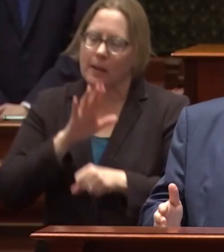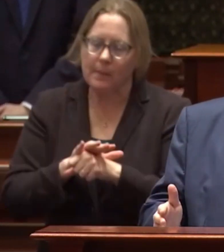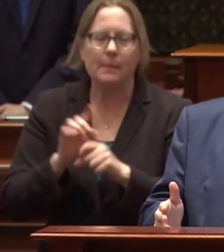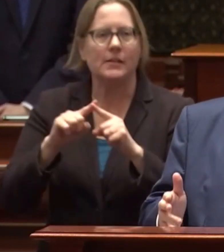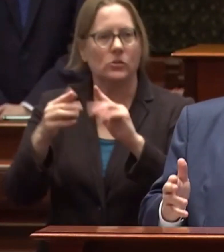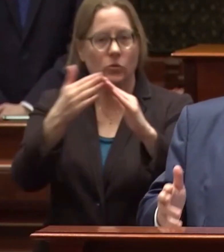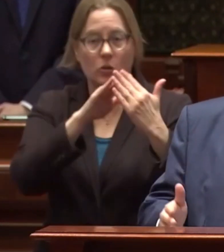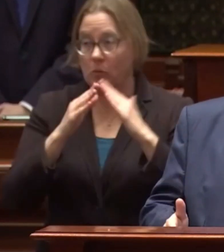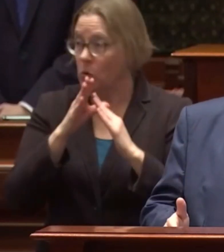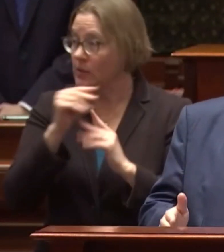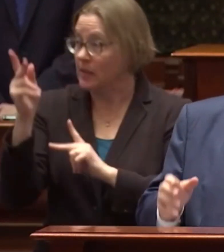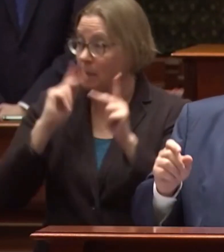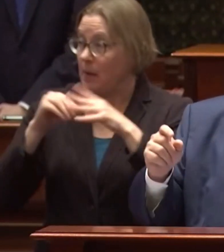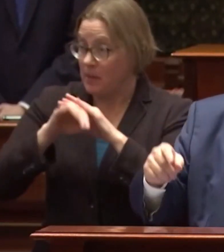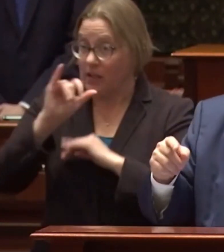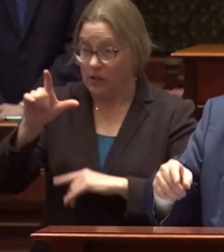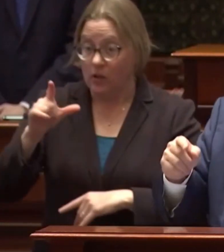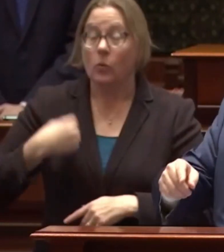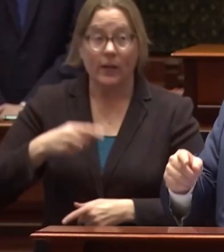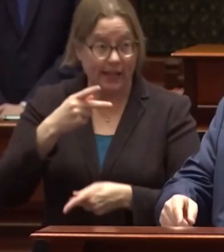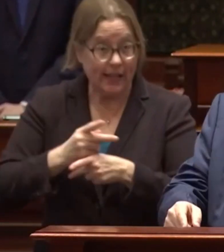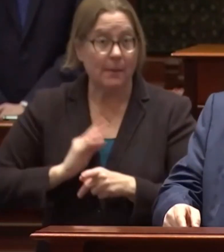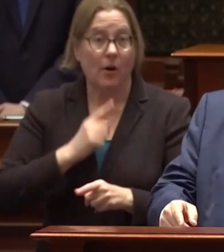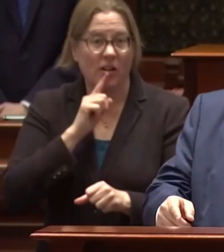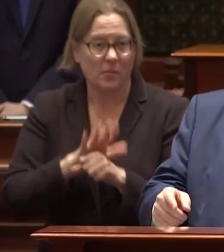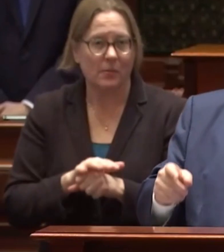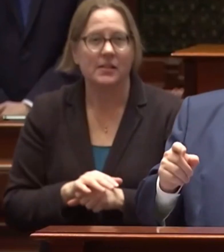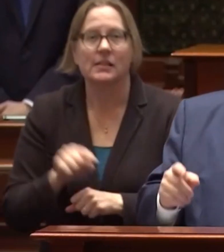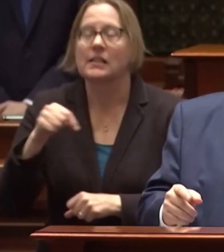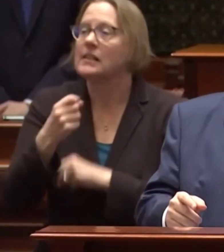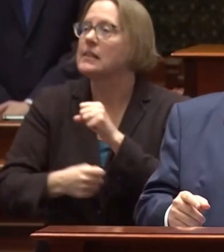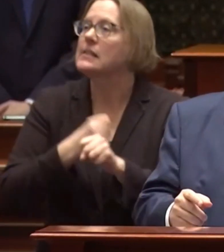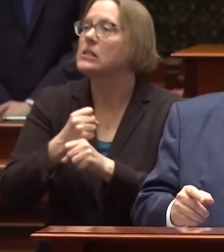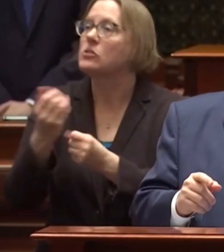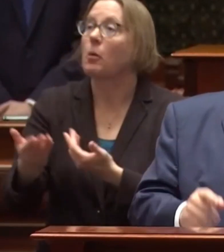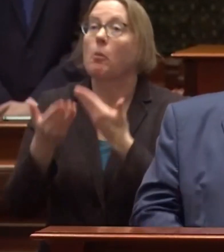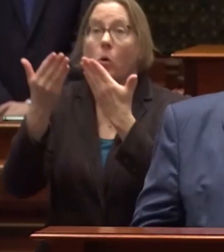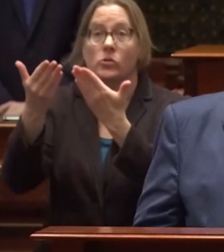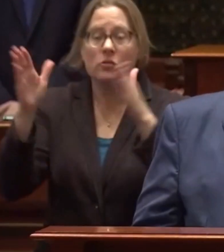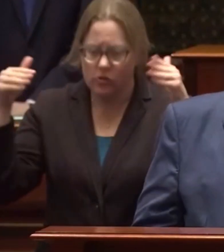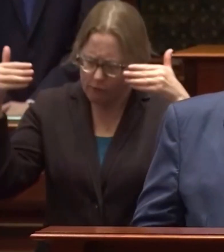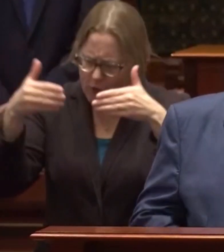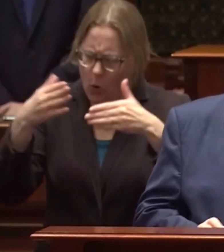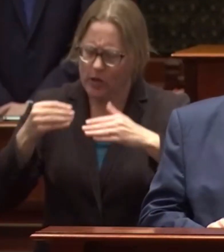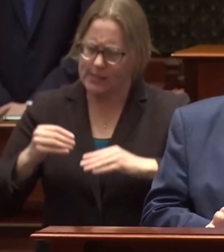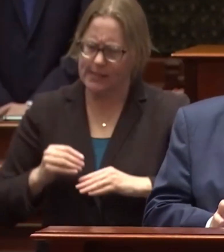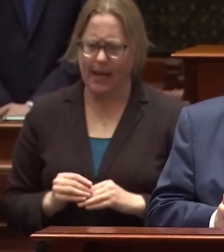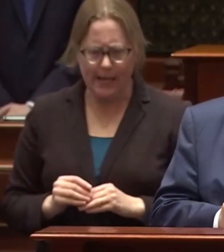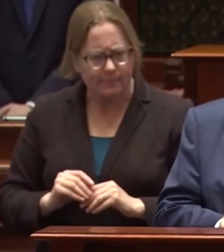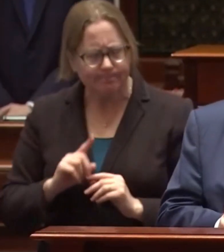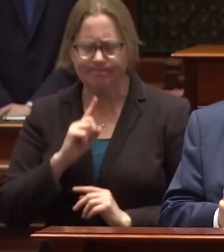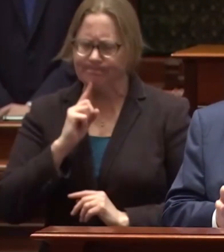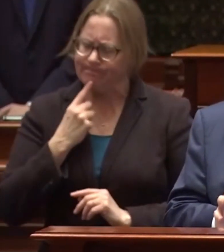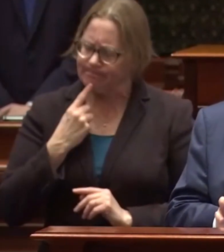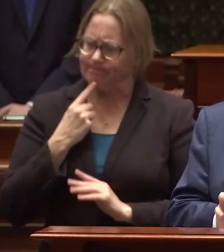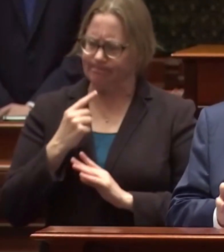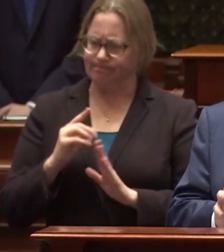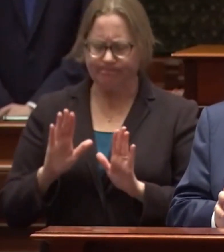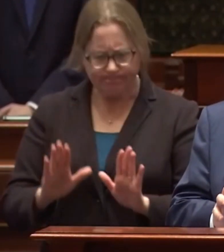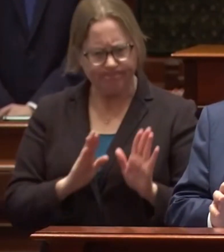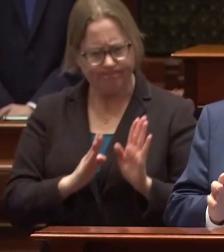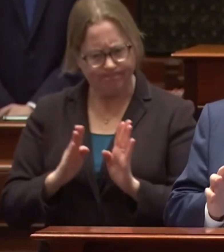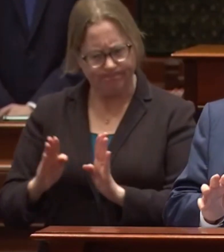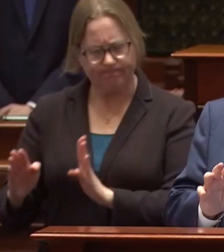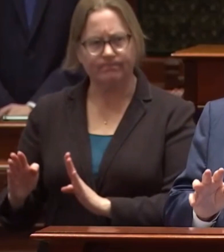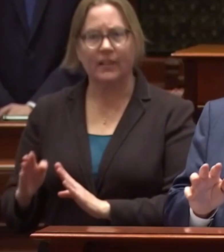to the people of Illinois. This year's budget proposal is focused and disciplined. And because of the responsible actions